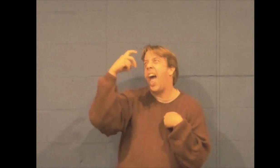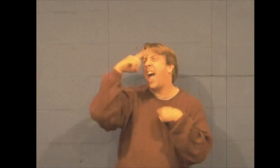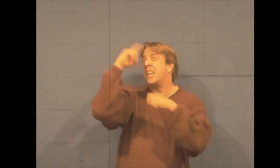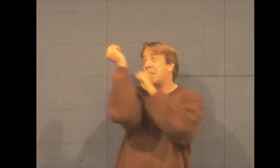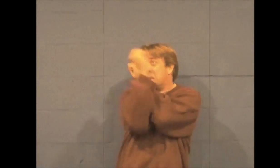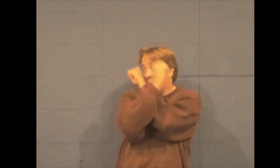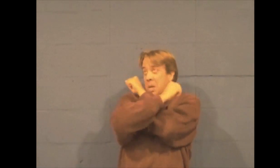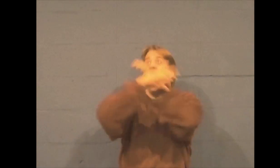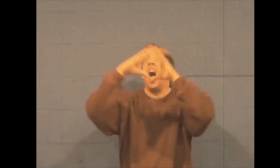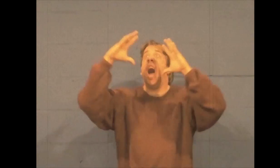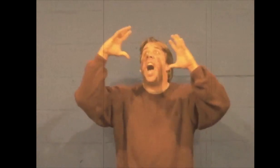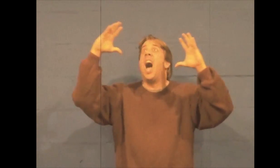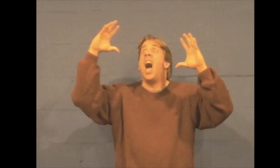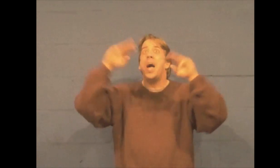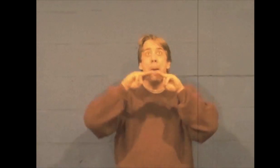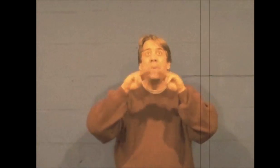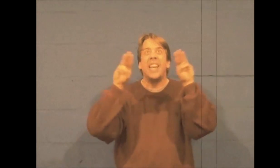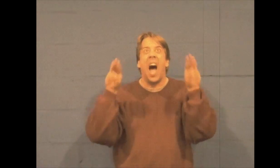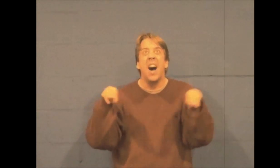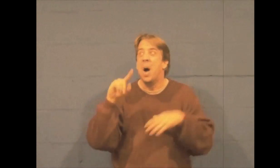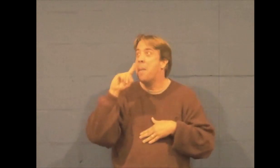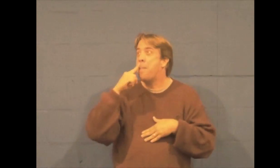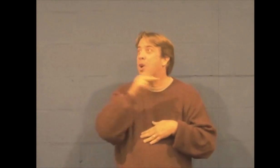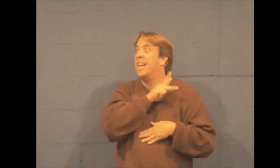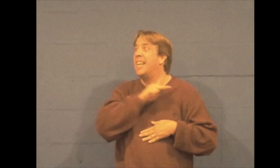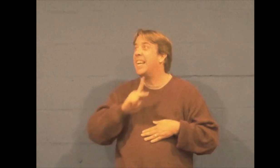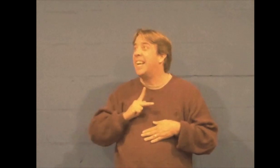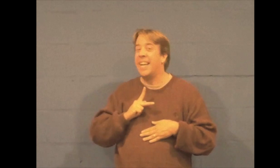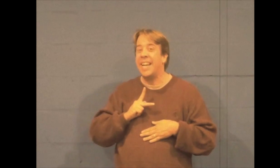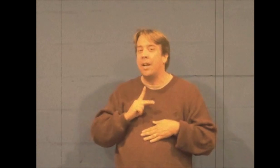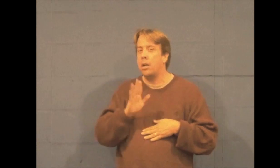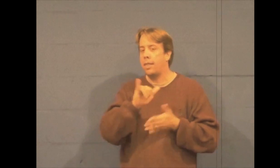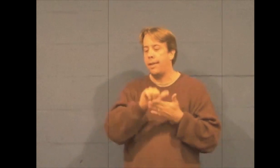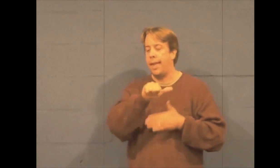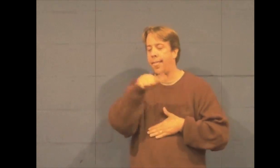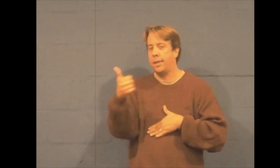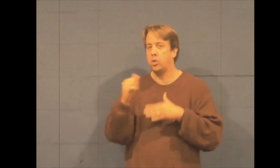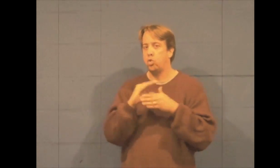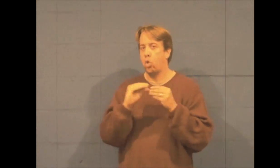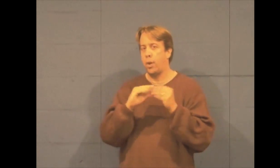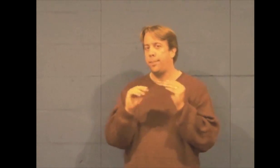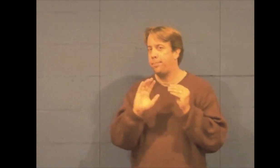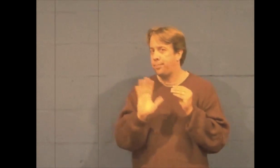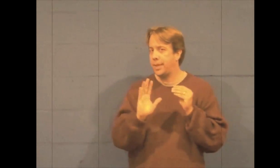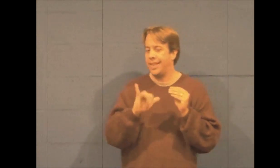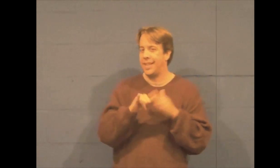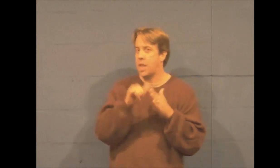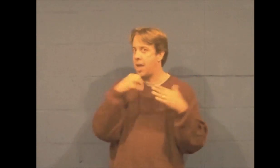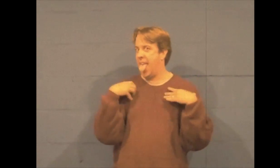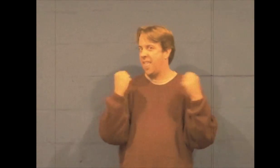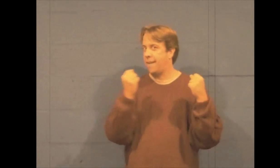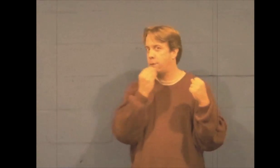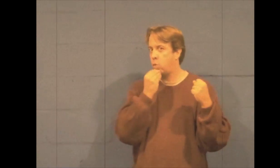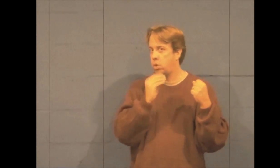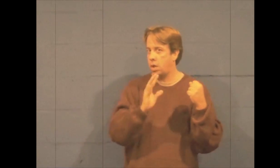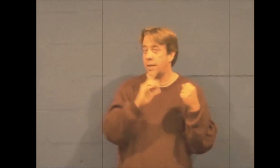And they were dreaming about McDonald's and Burger King. Wait, no, that's another story. That's not healthy